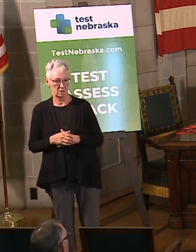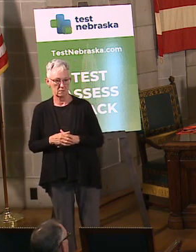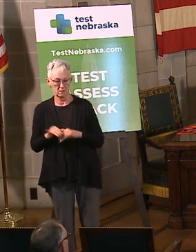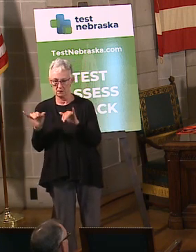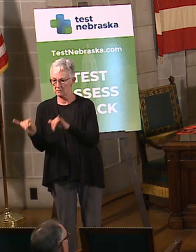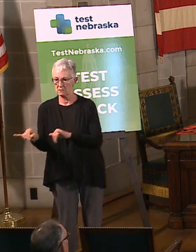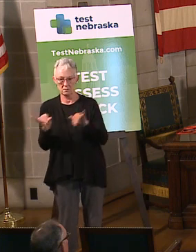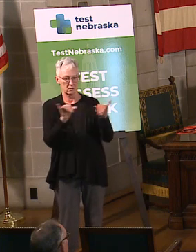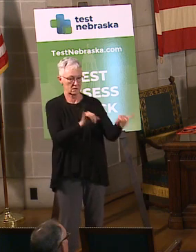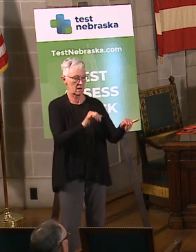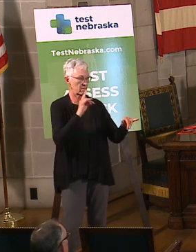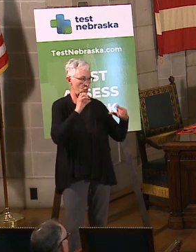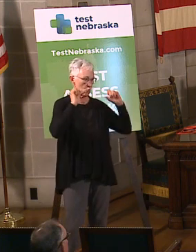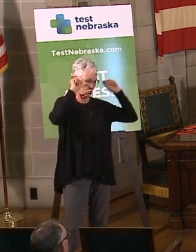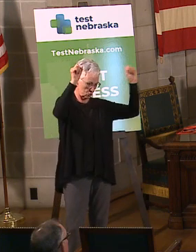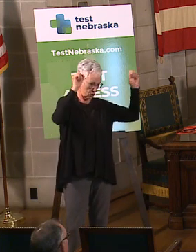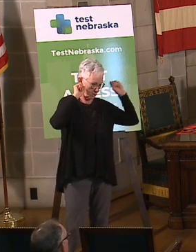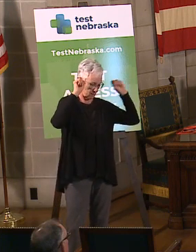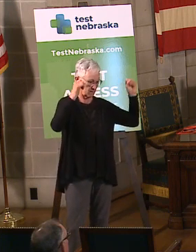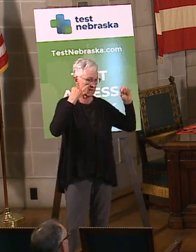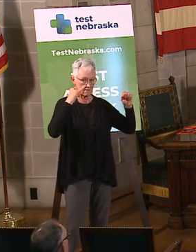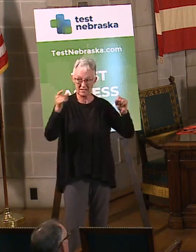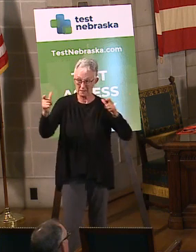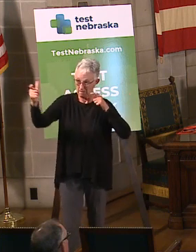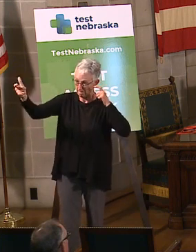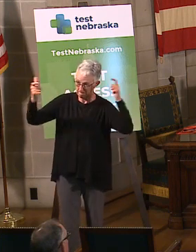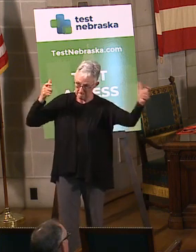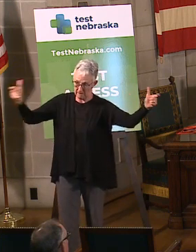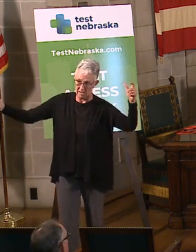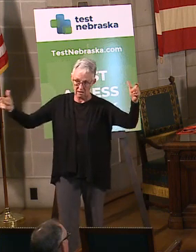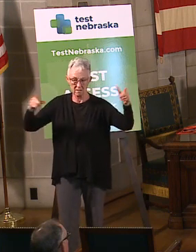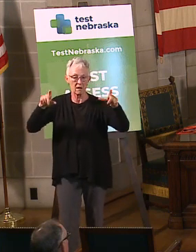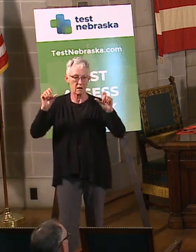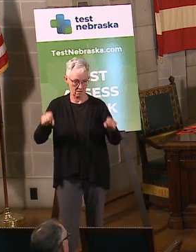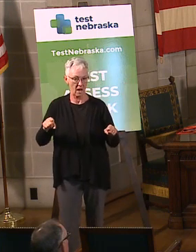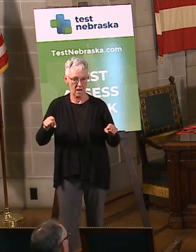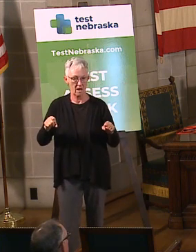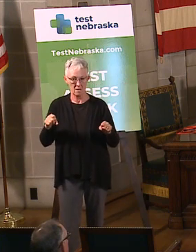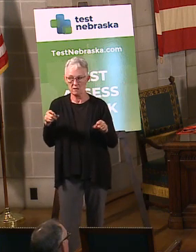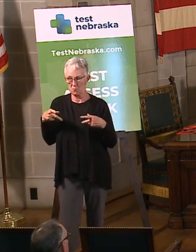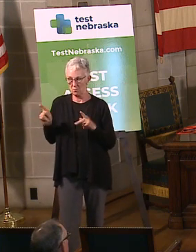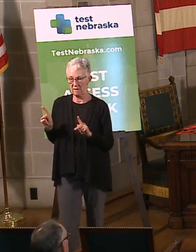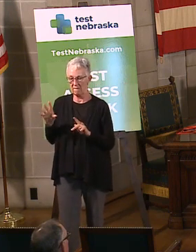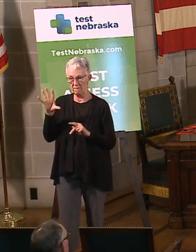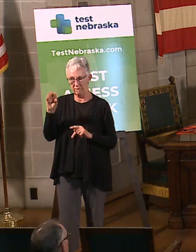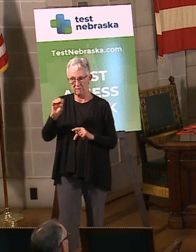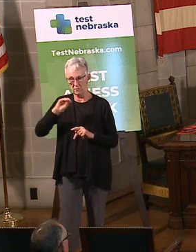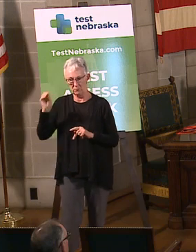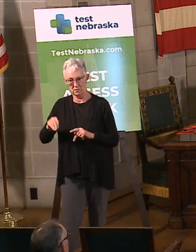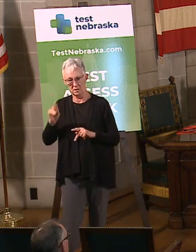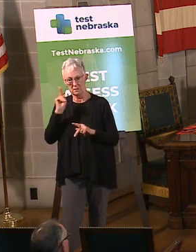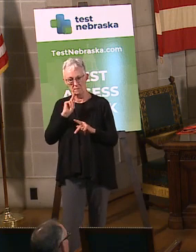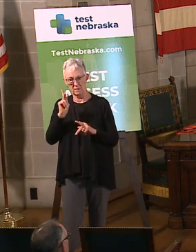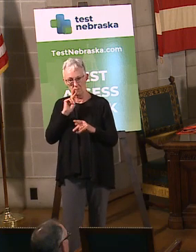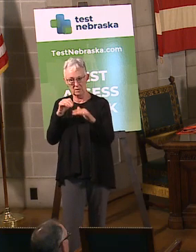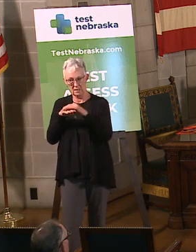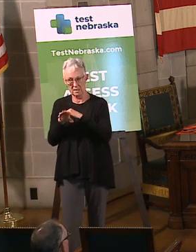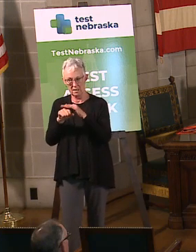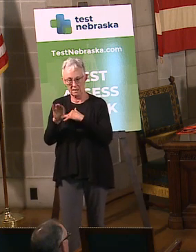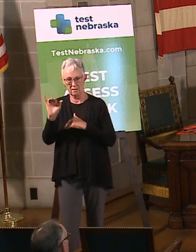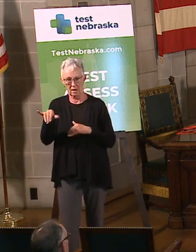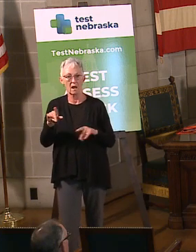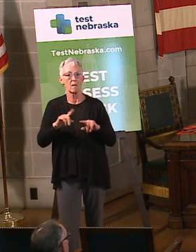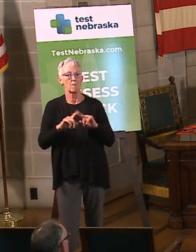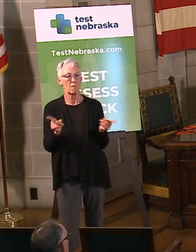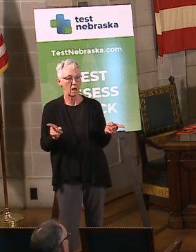those salons, if they've got more square feet, they can do it to 50% of the rated occupancy. But again, chairs and stations got to be 6